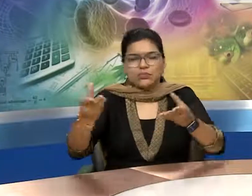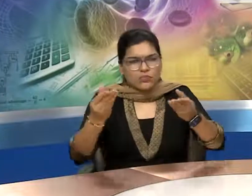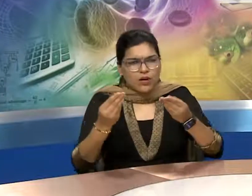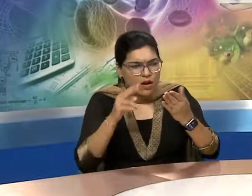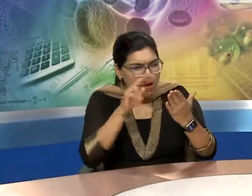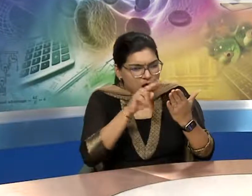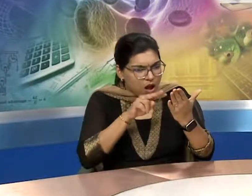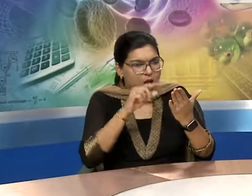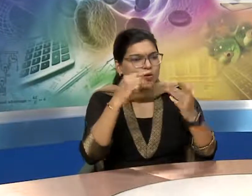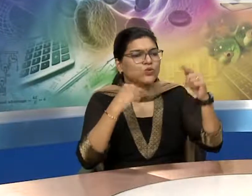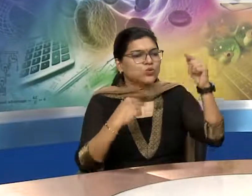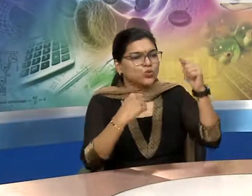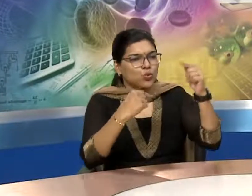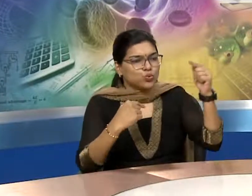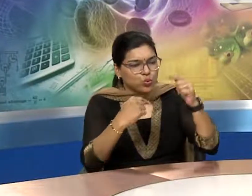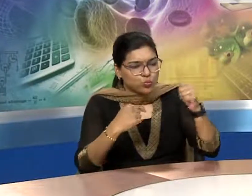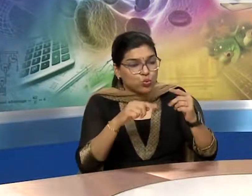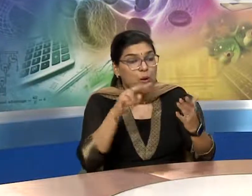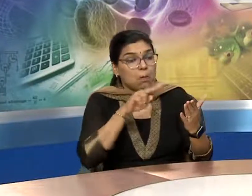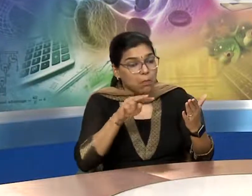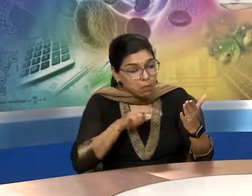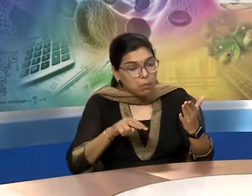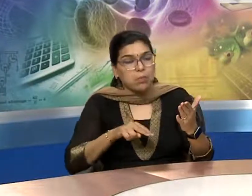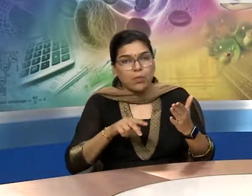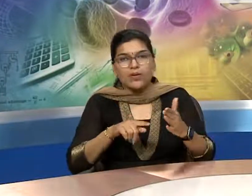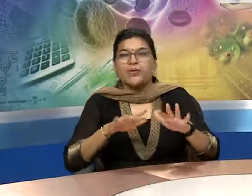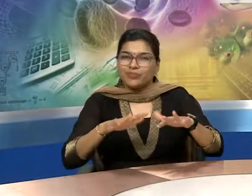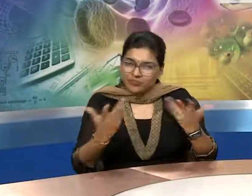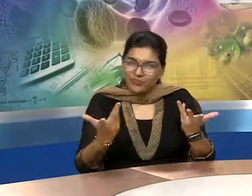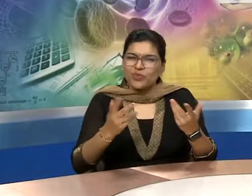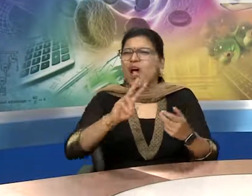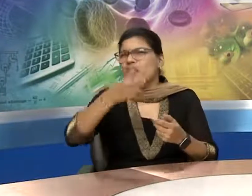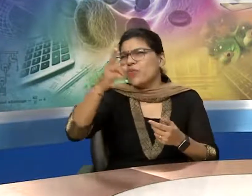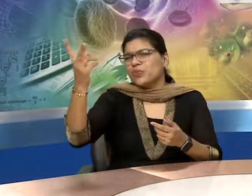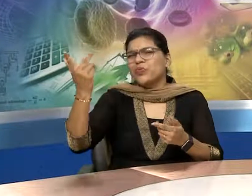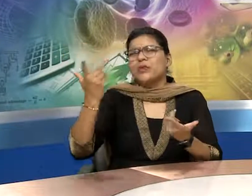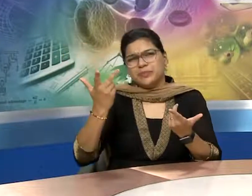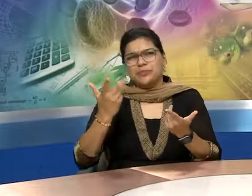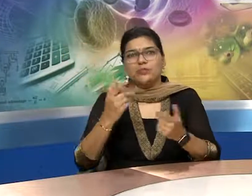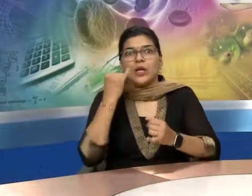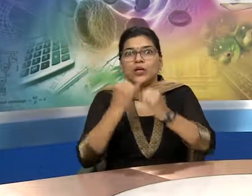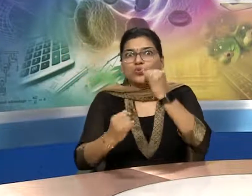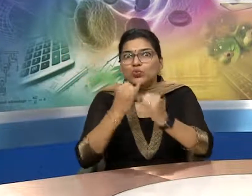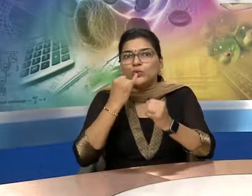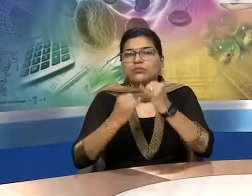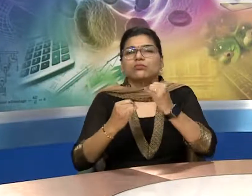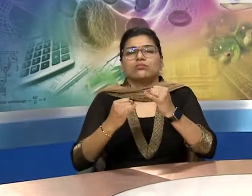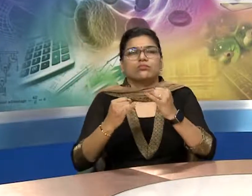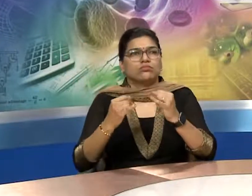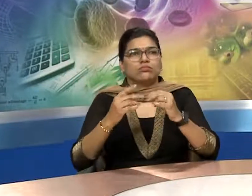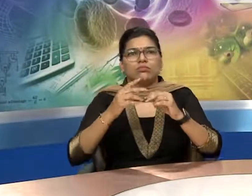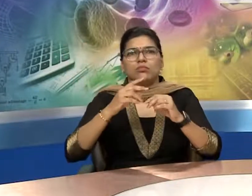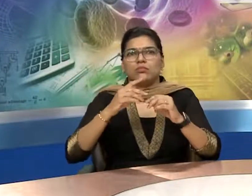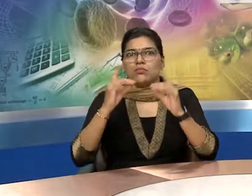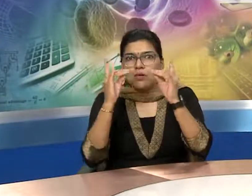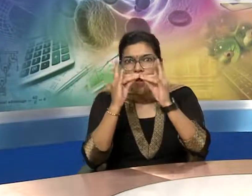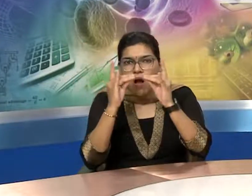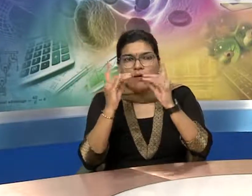have our pamphlet, and we briefly put our information on those pamphlets